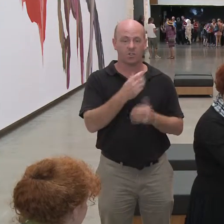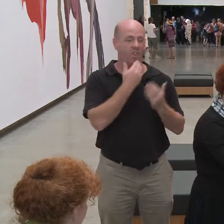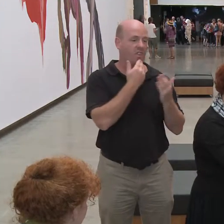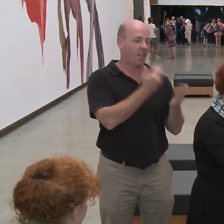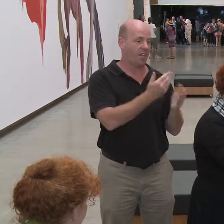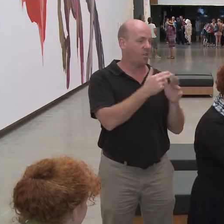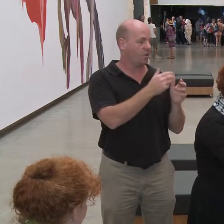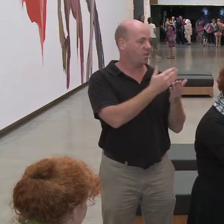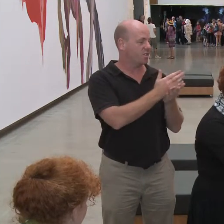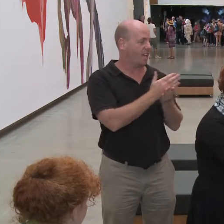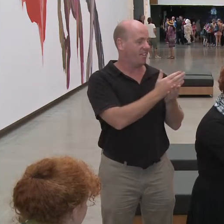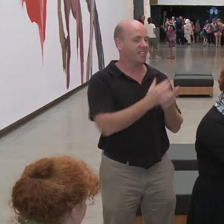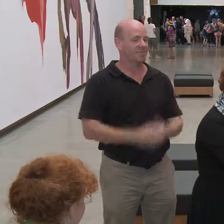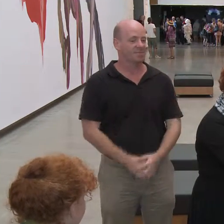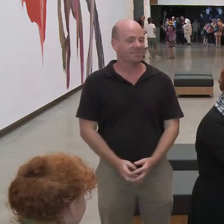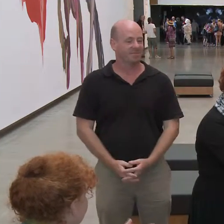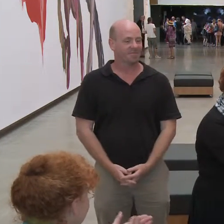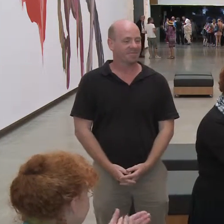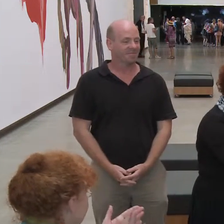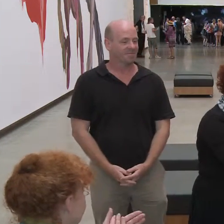for sharing.